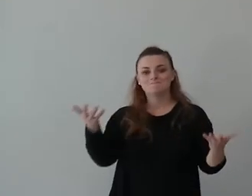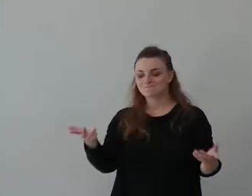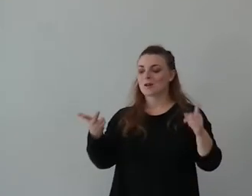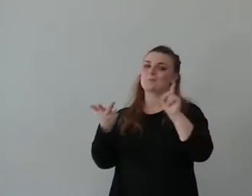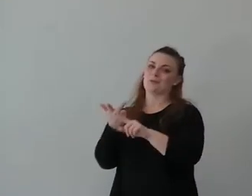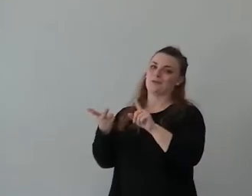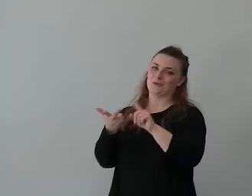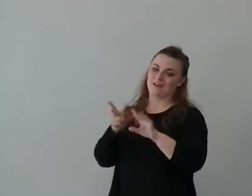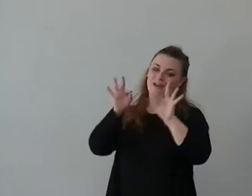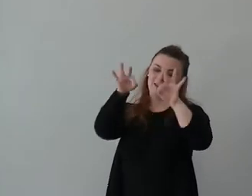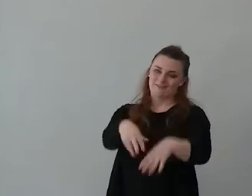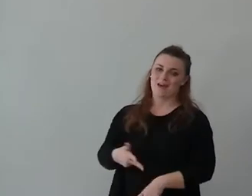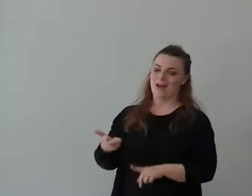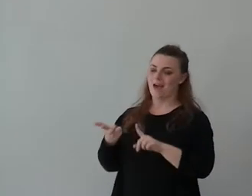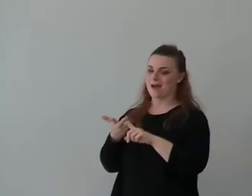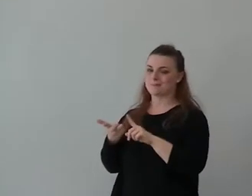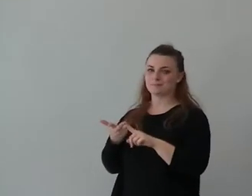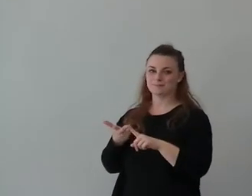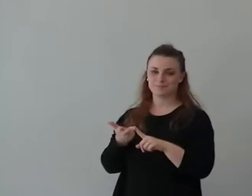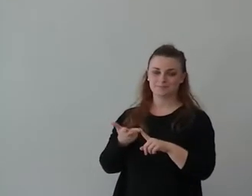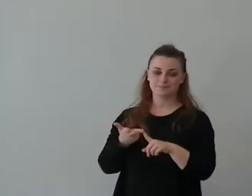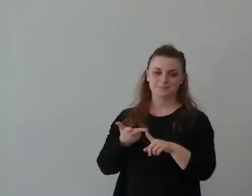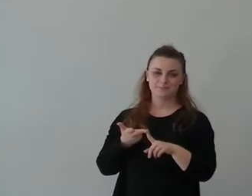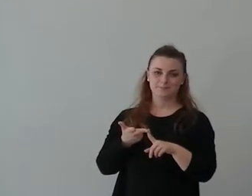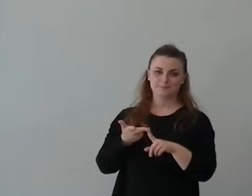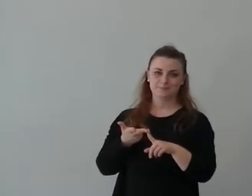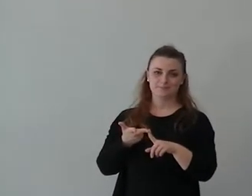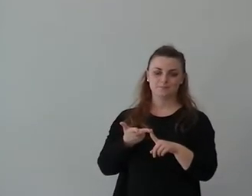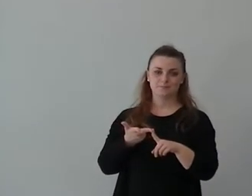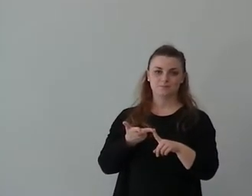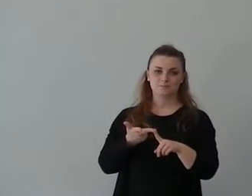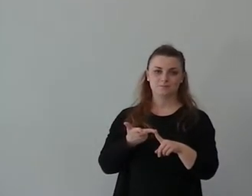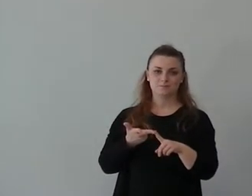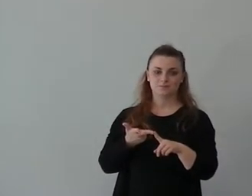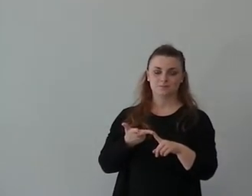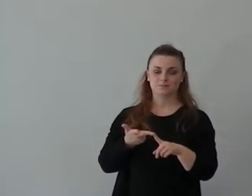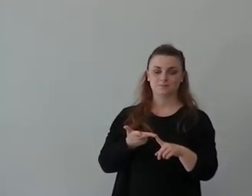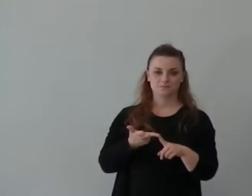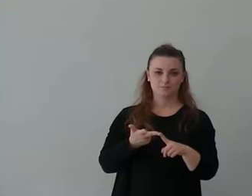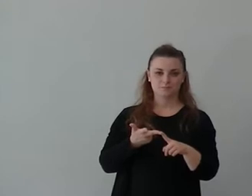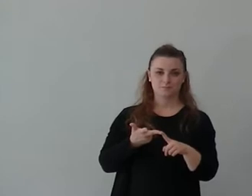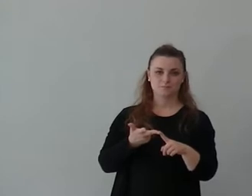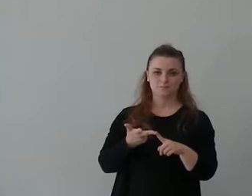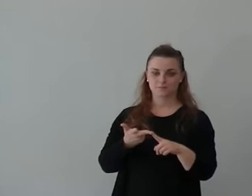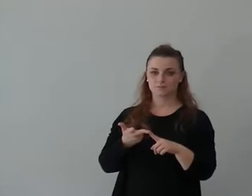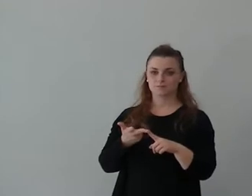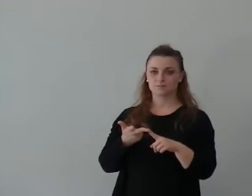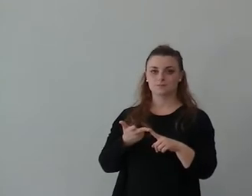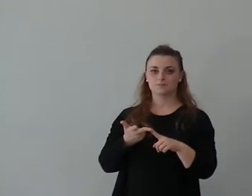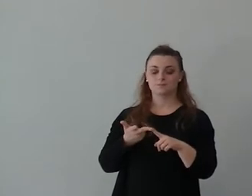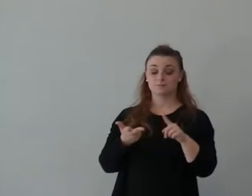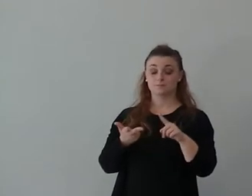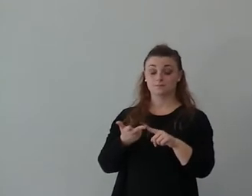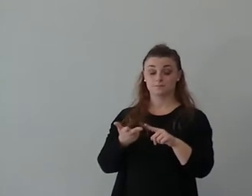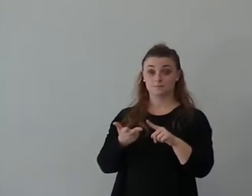3. The third pencil point. What's important is on the inside, not the outside. Punto